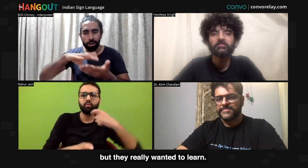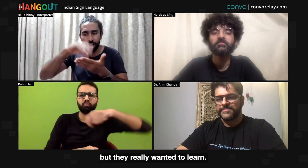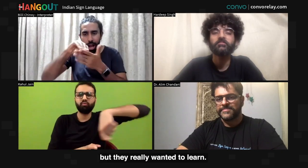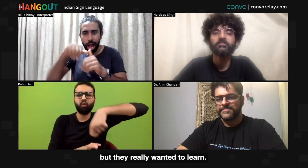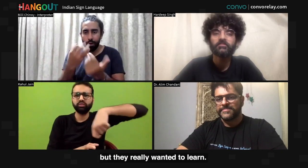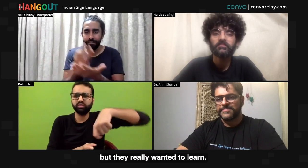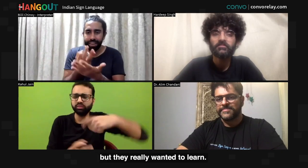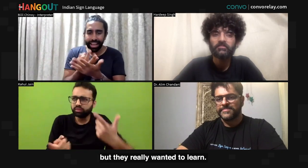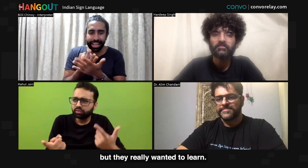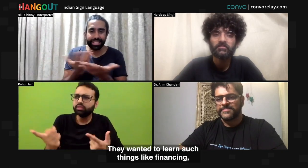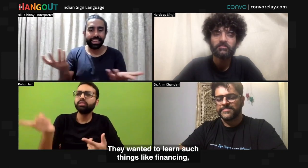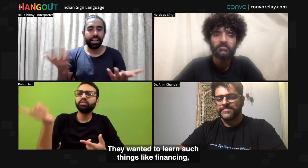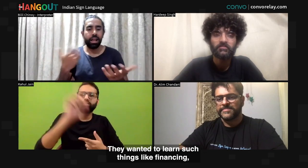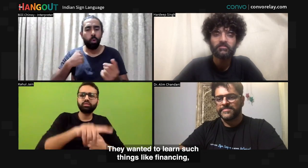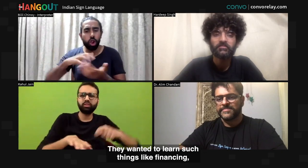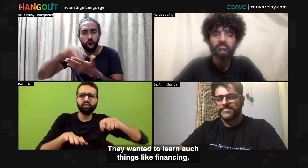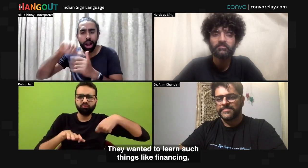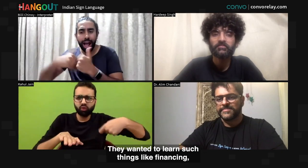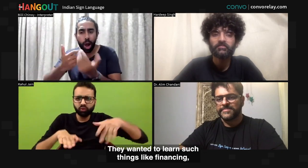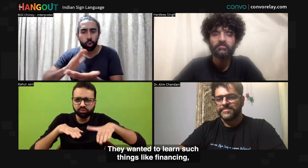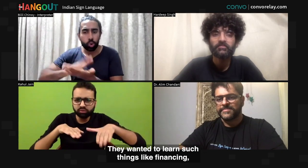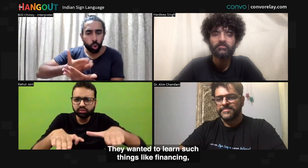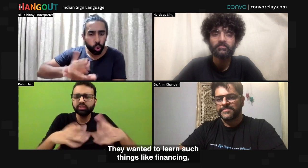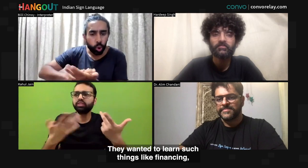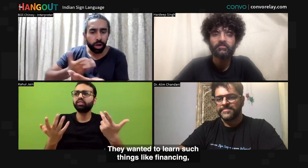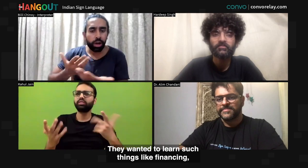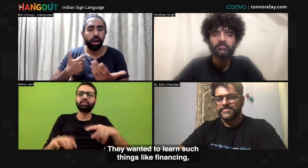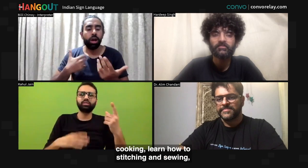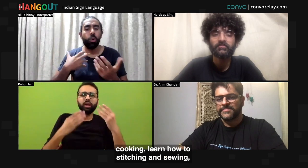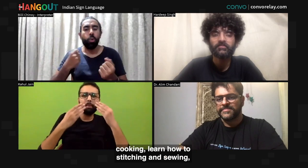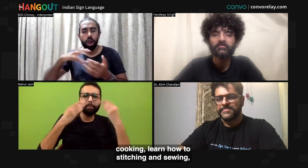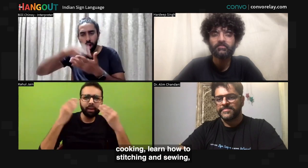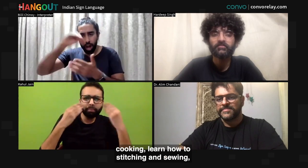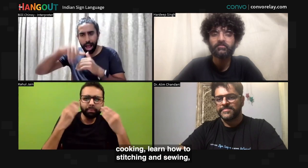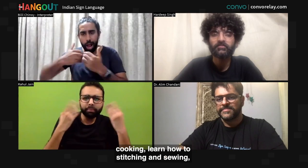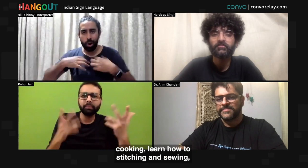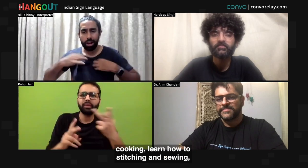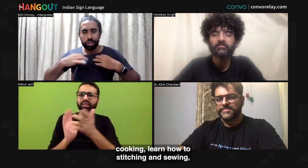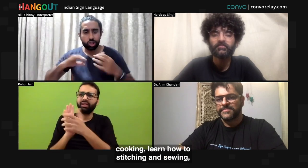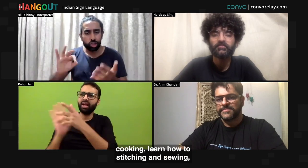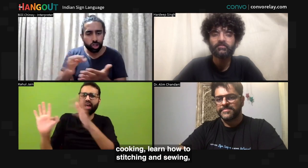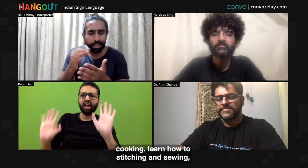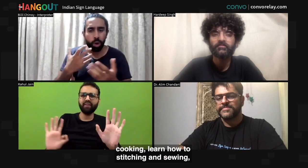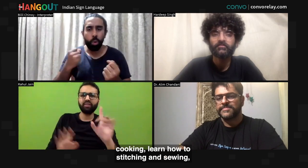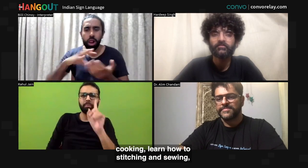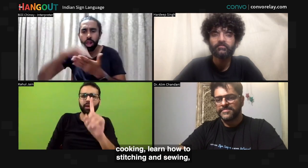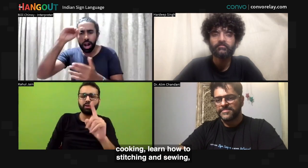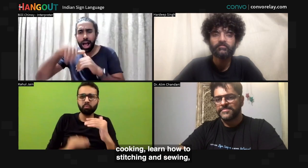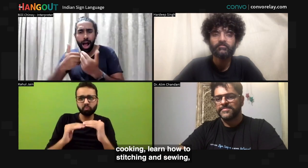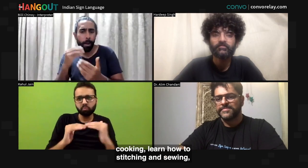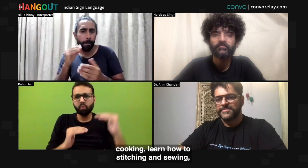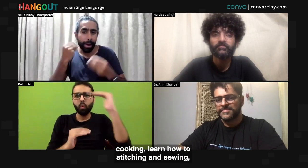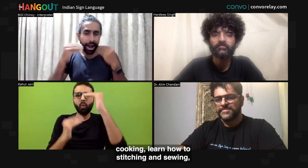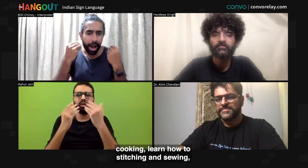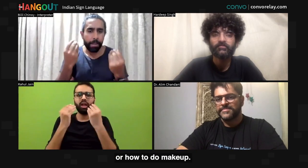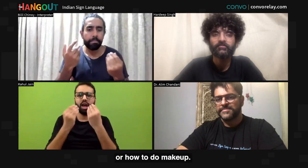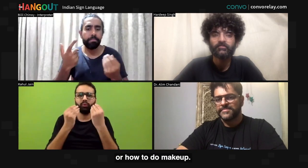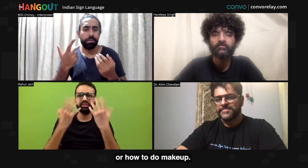wanted to learn. Uh, they wanted to learn such things like financing, cooking, learn how to, um, stitching and sewing, or how to do